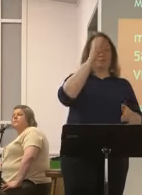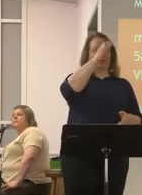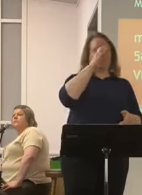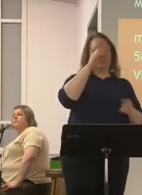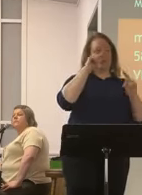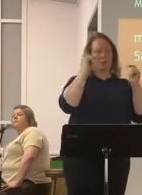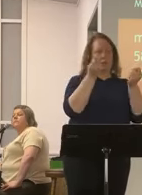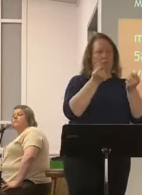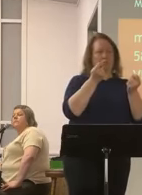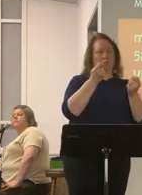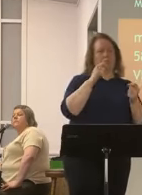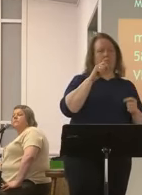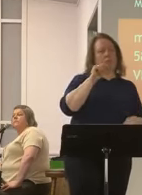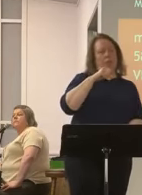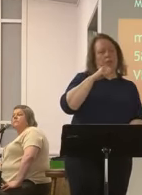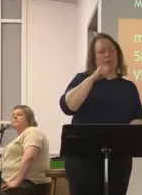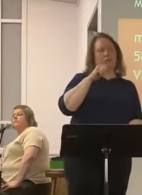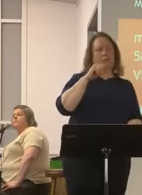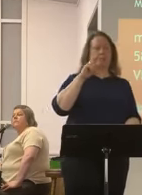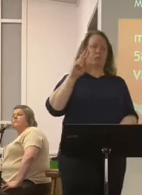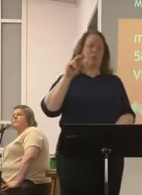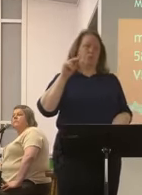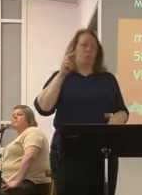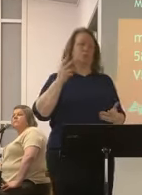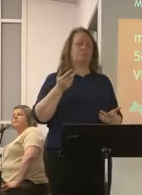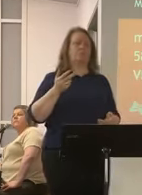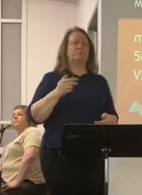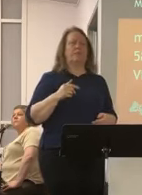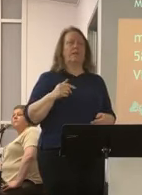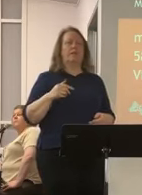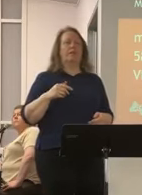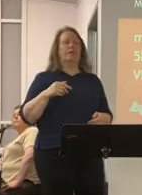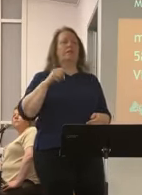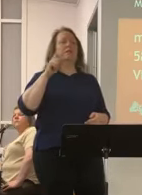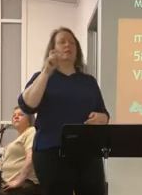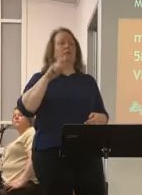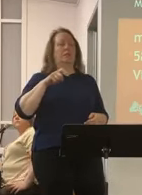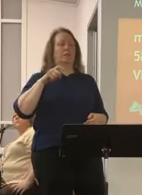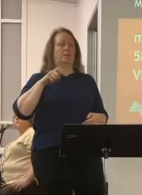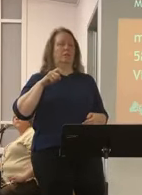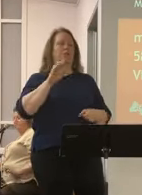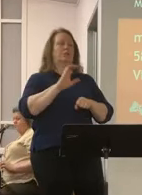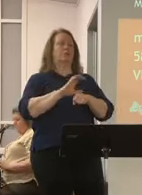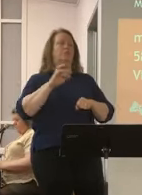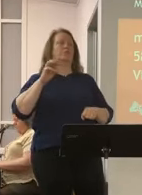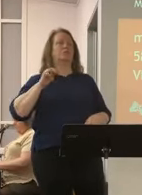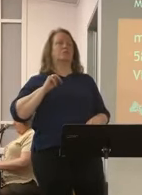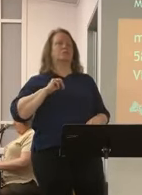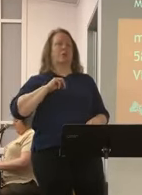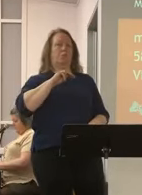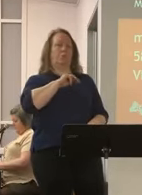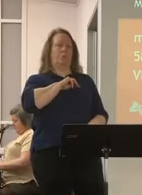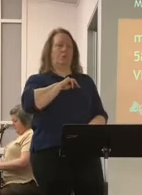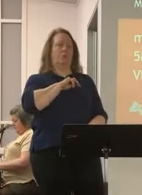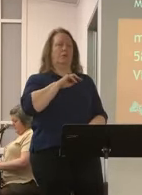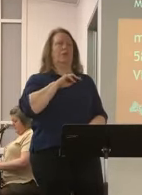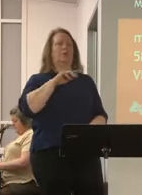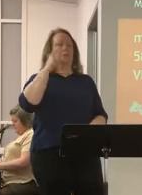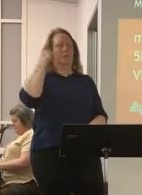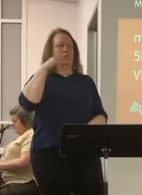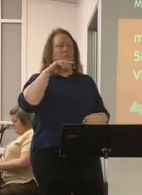deacons, yes or no. Now, if you did not get a ballot and you're a church member, you can see Brother Leonard or Brother Dave after